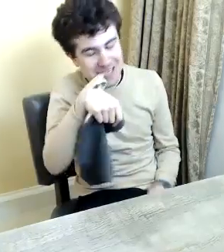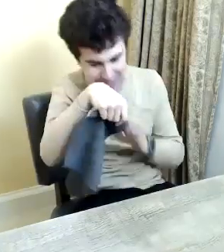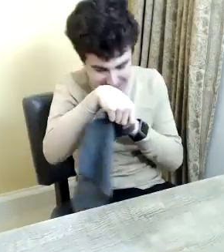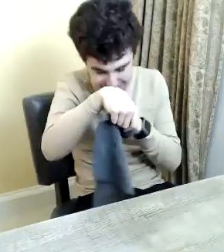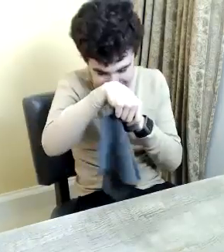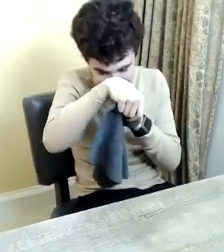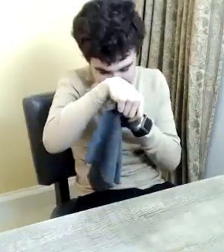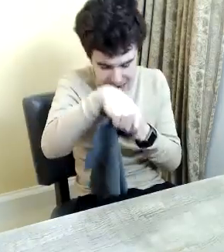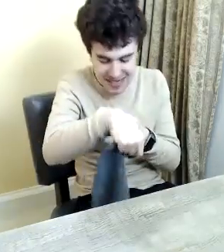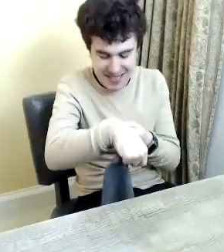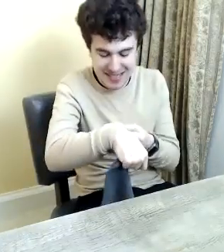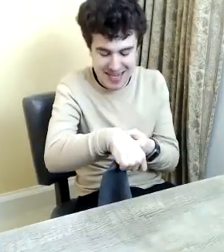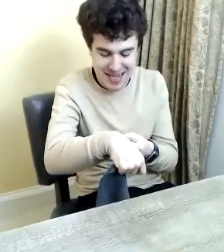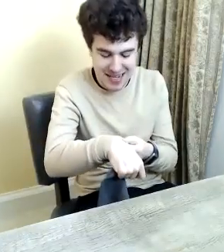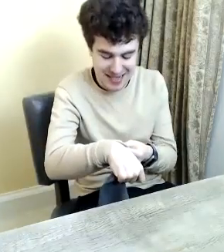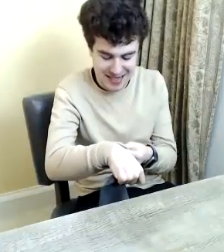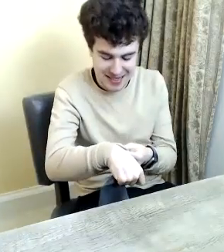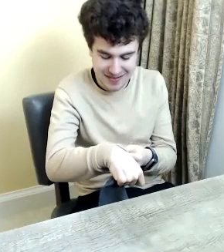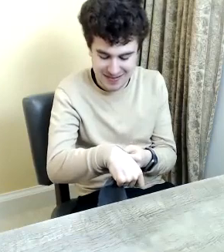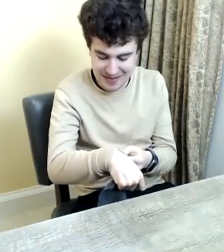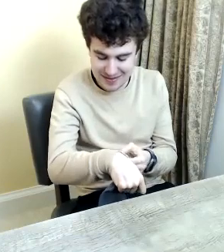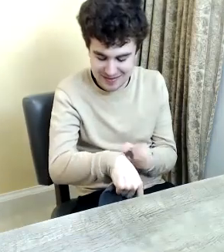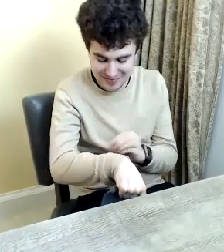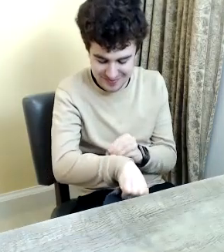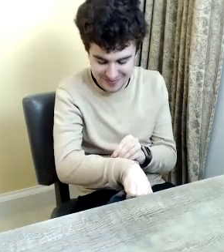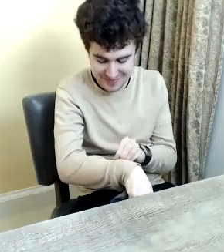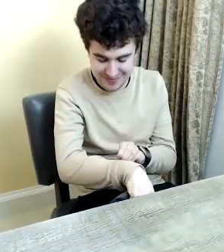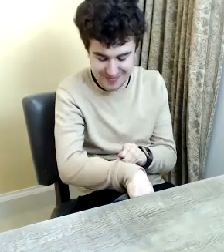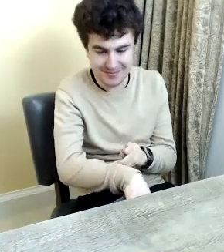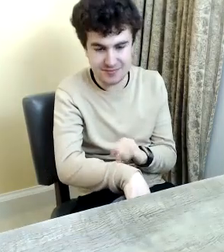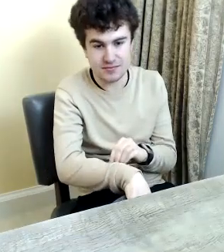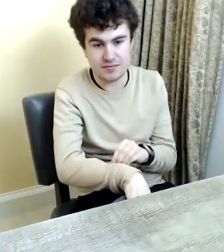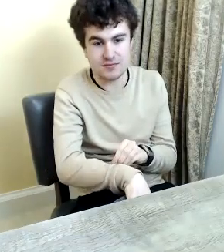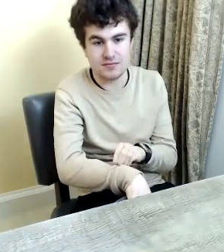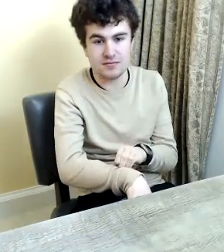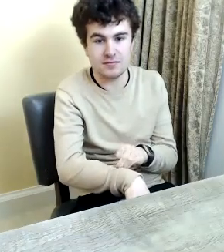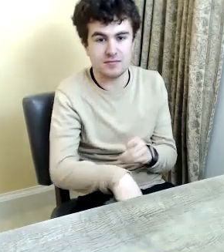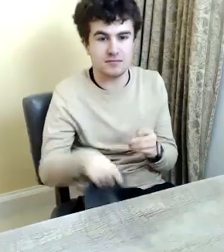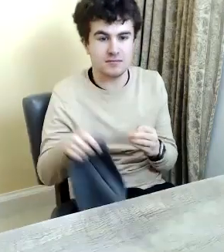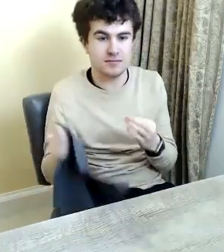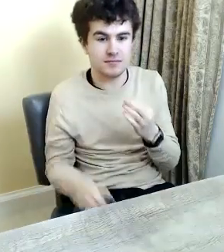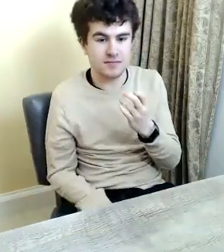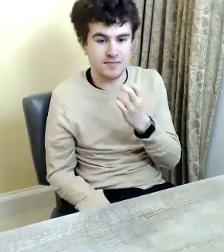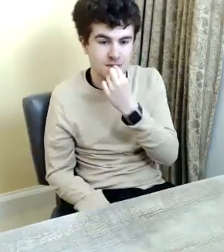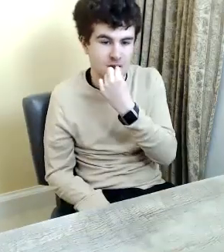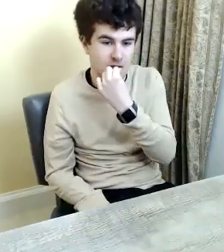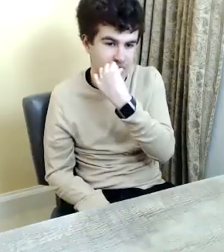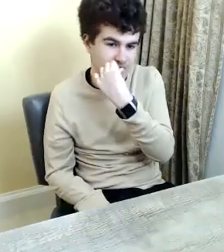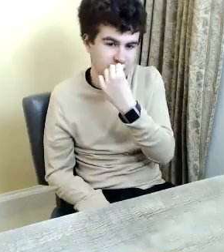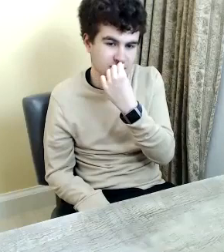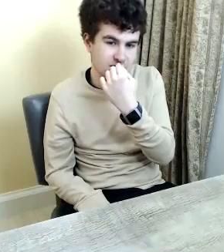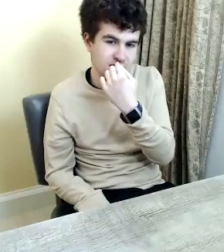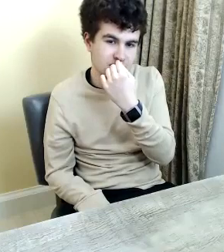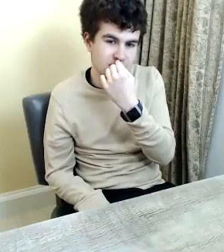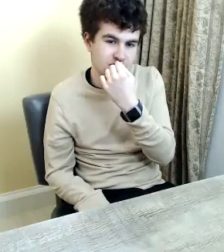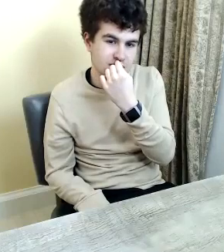become older, I have realized it has come at a cost. I felt tremendous pressure to perform and mask as much as possible, and